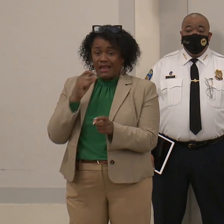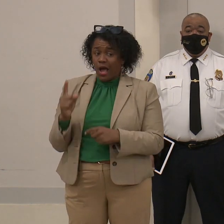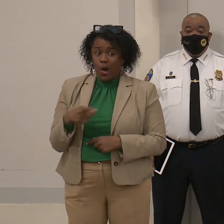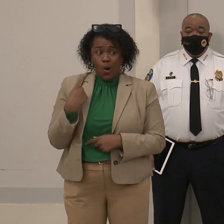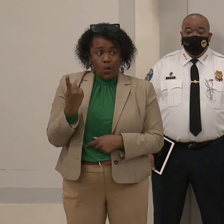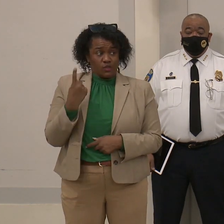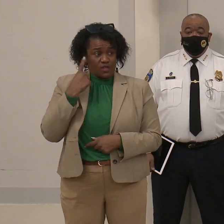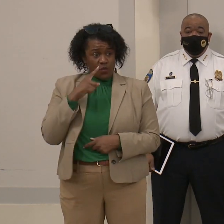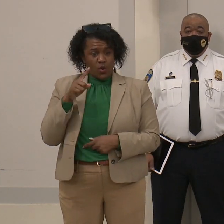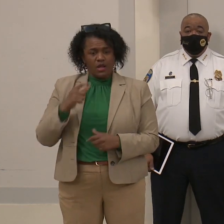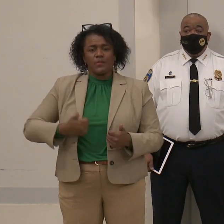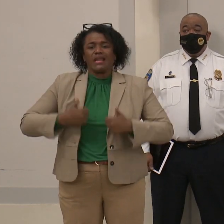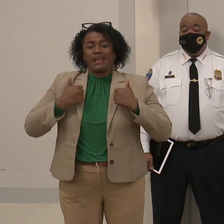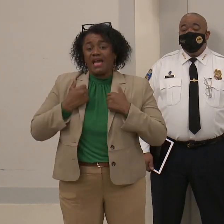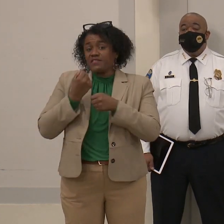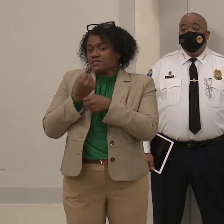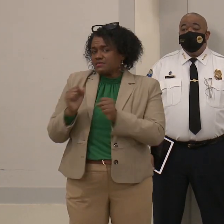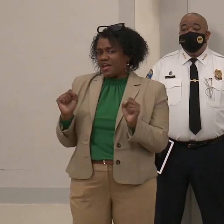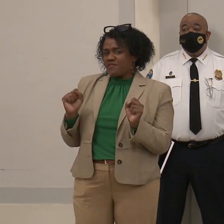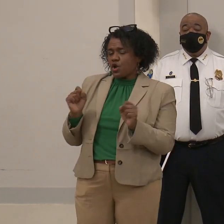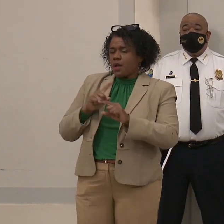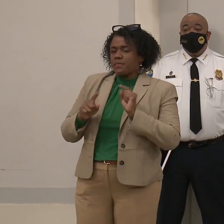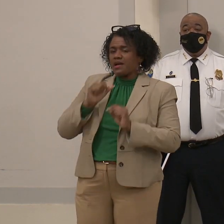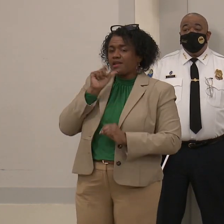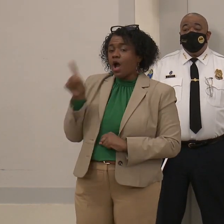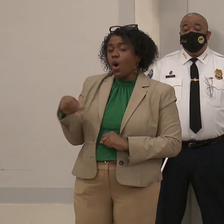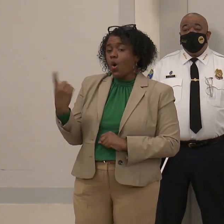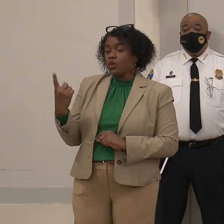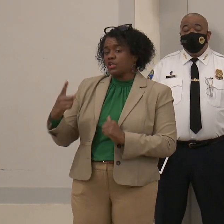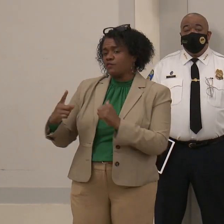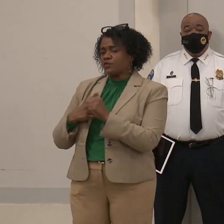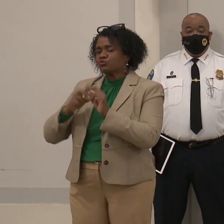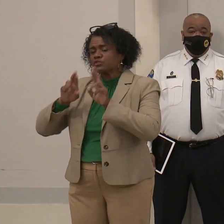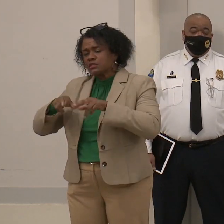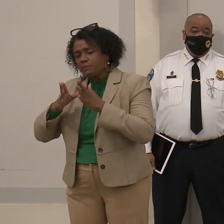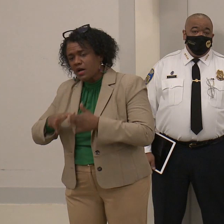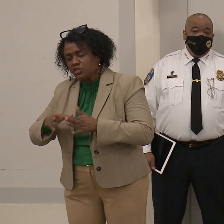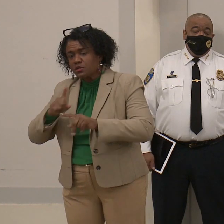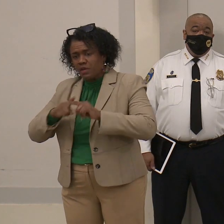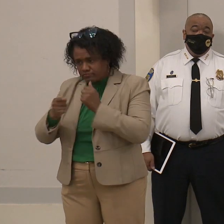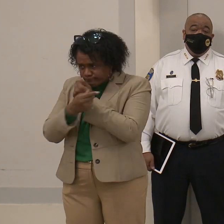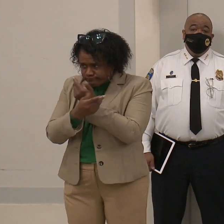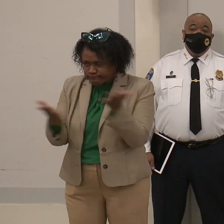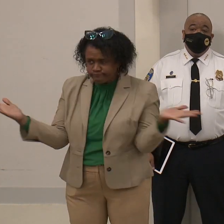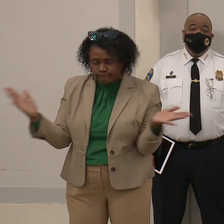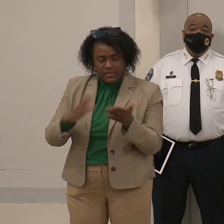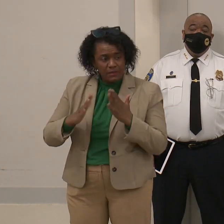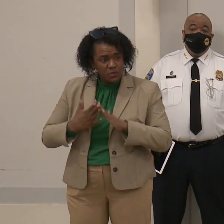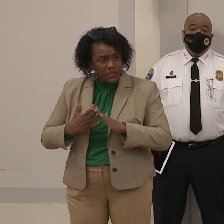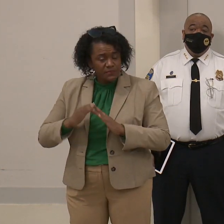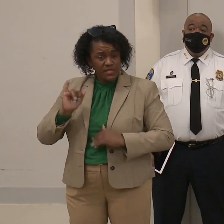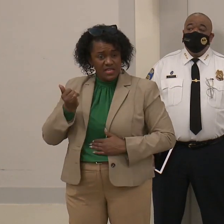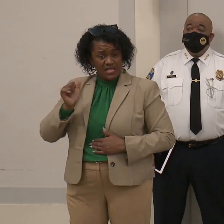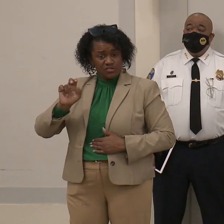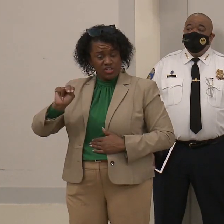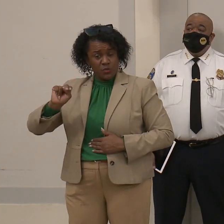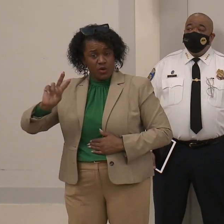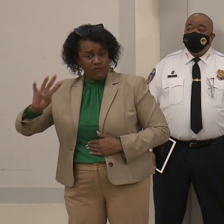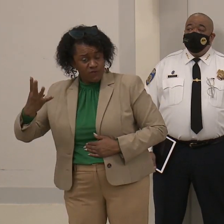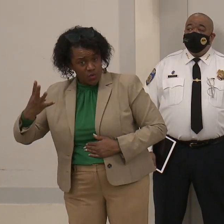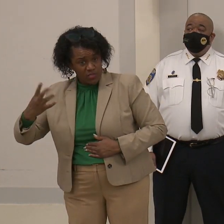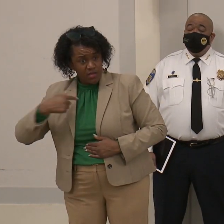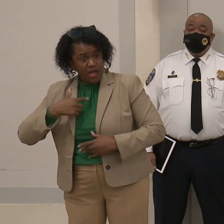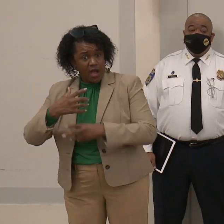to administer this lifesaver, not just to first responders, but the entire community. On January 4th,